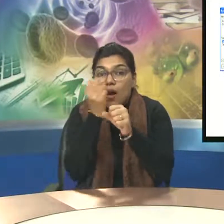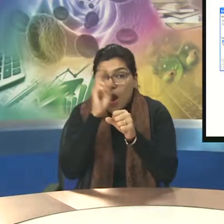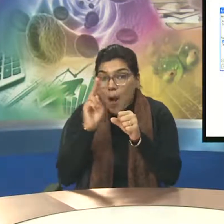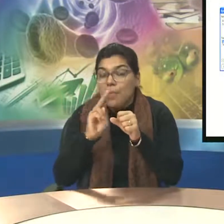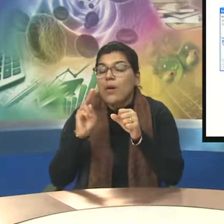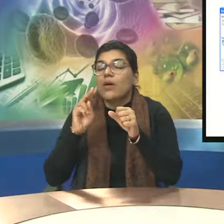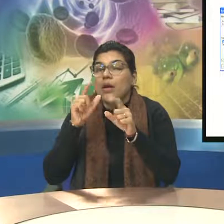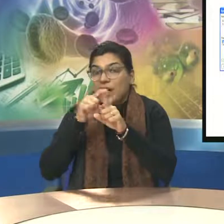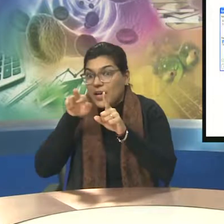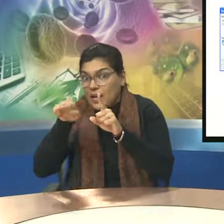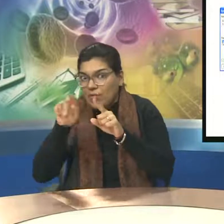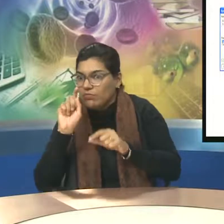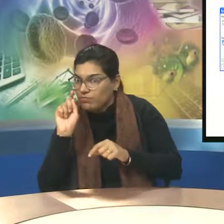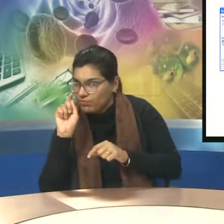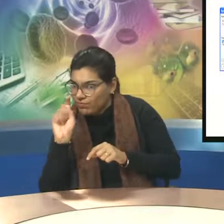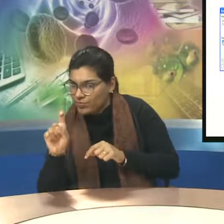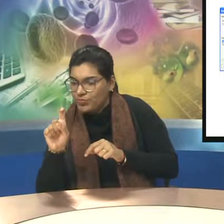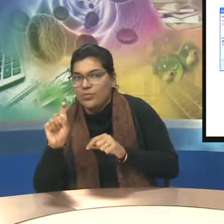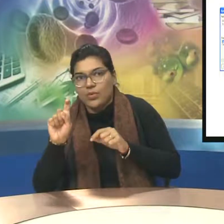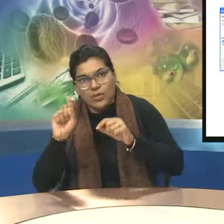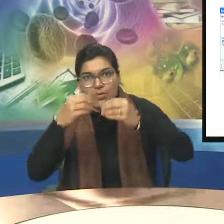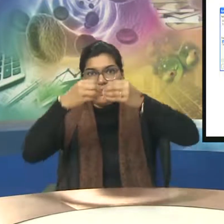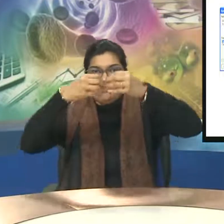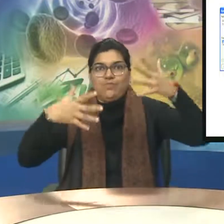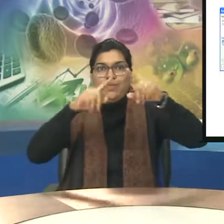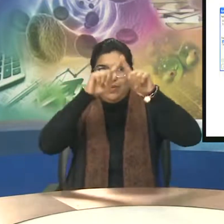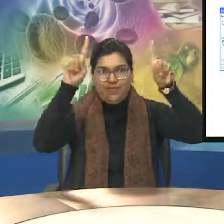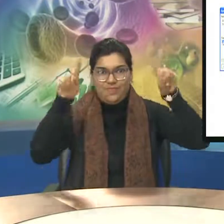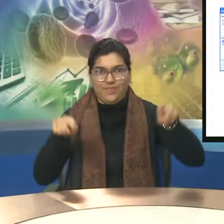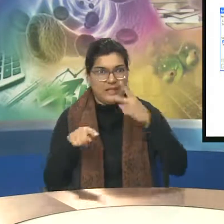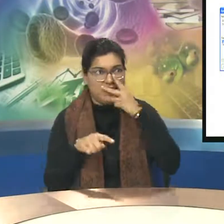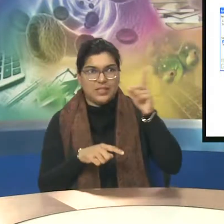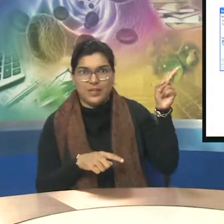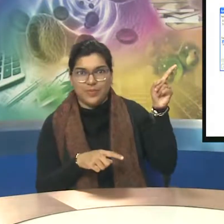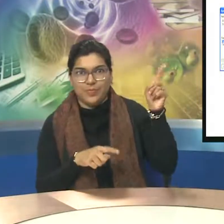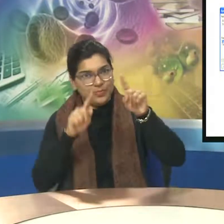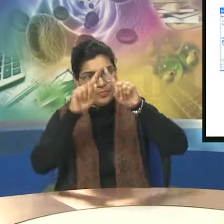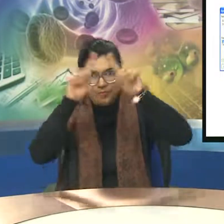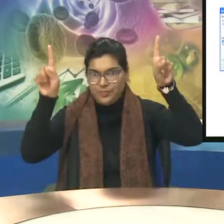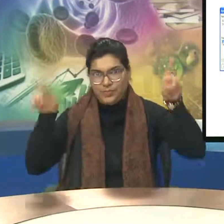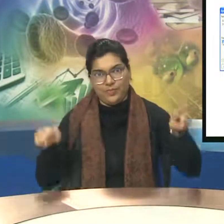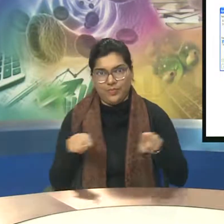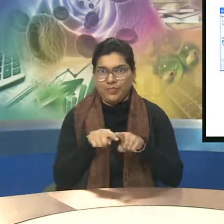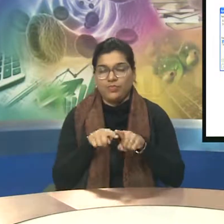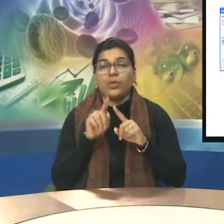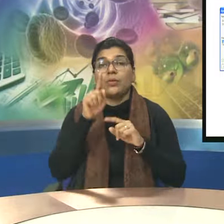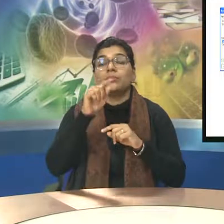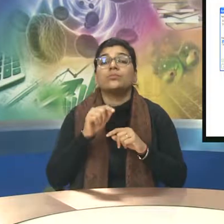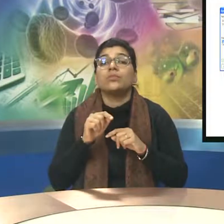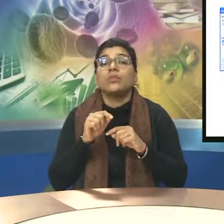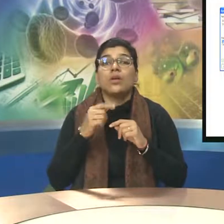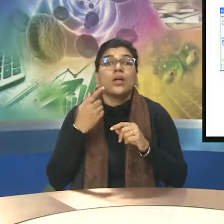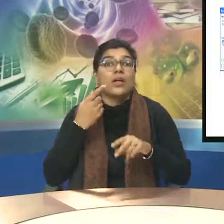again. You can also right click a word to add to dictionary.